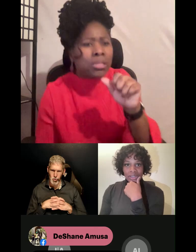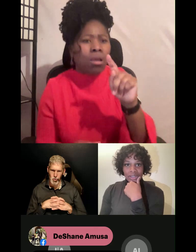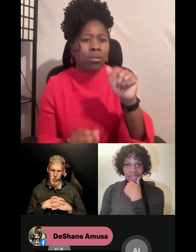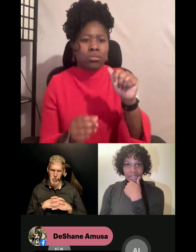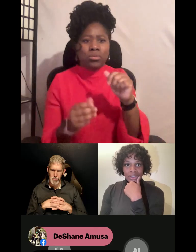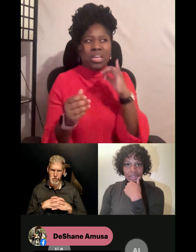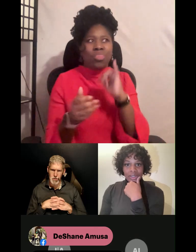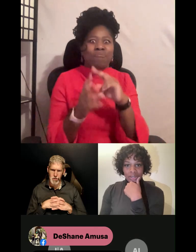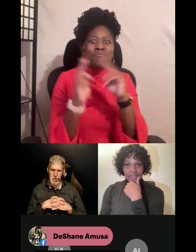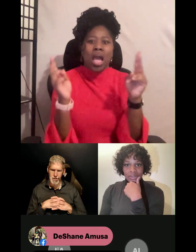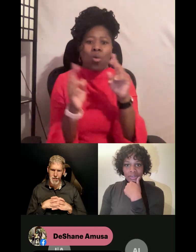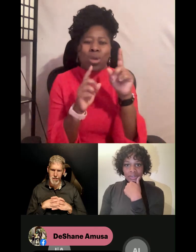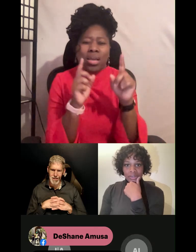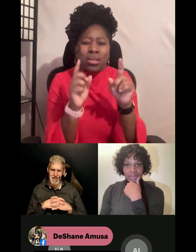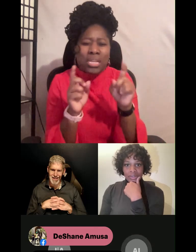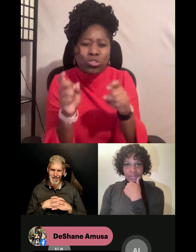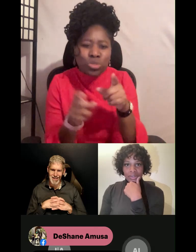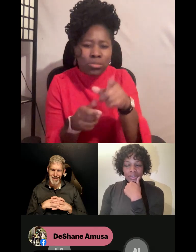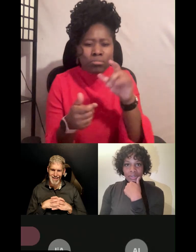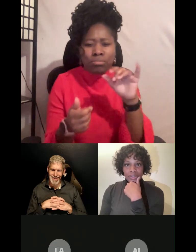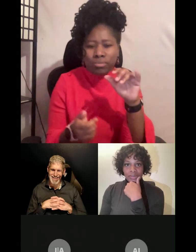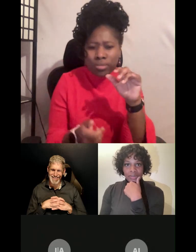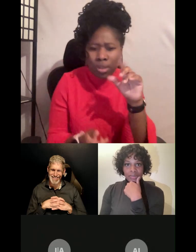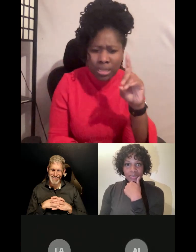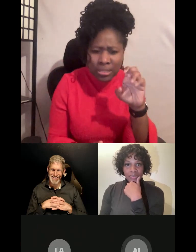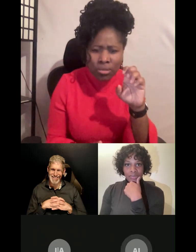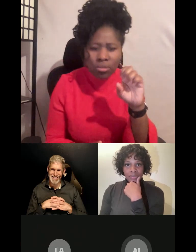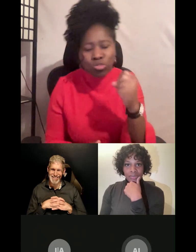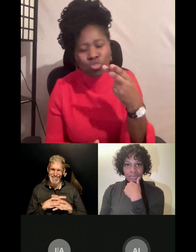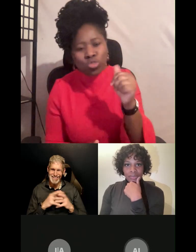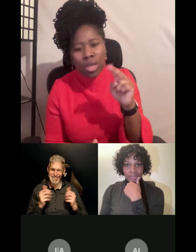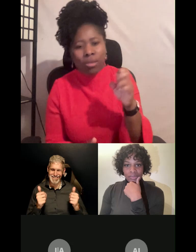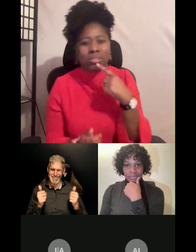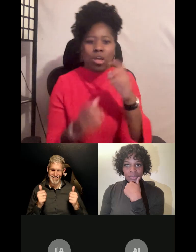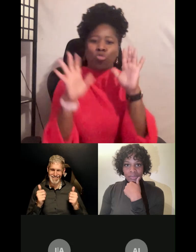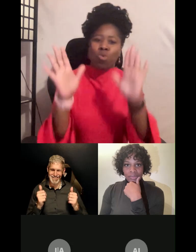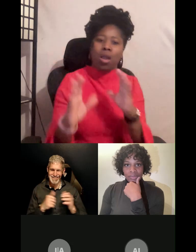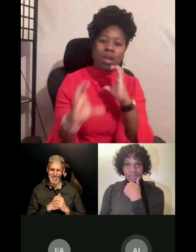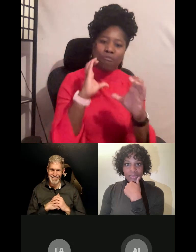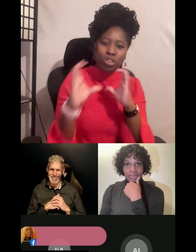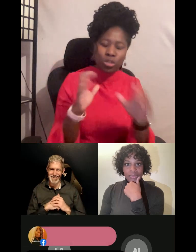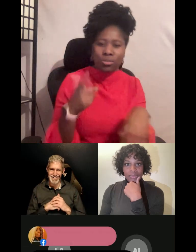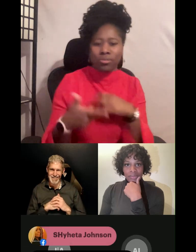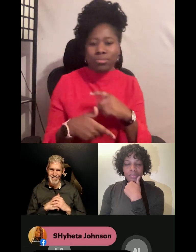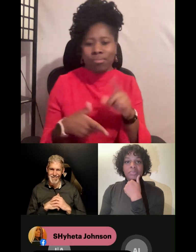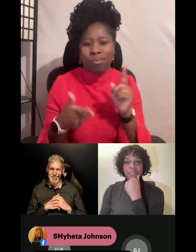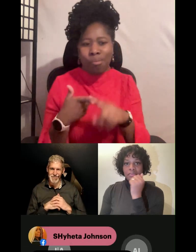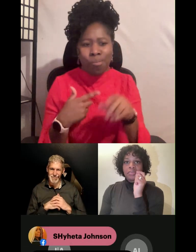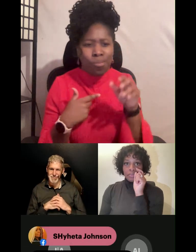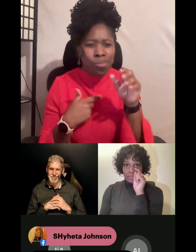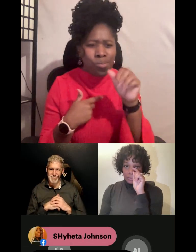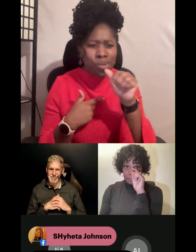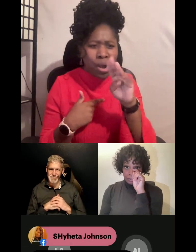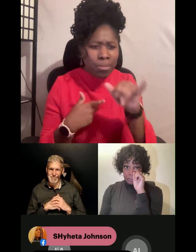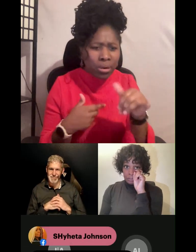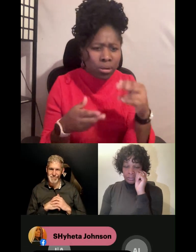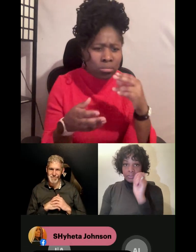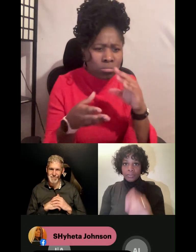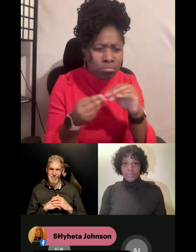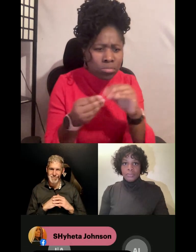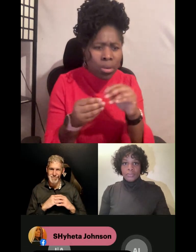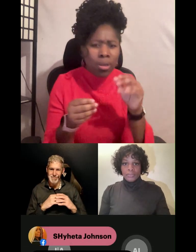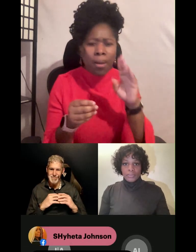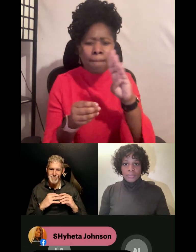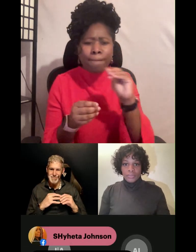and entrenched into this discussion. Um, you know, Deshane said this is a